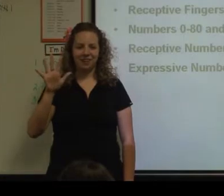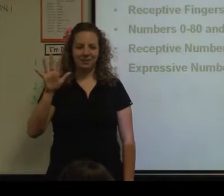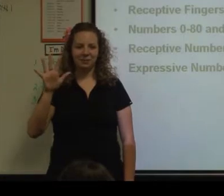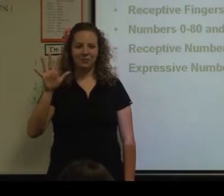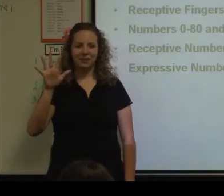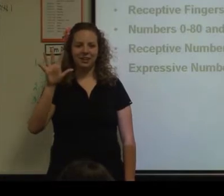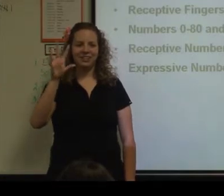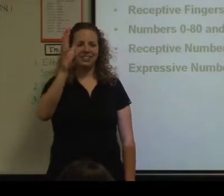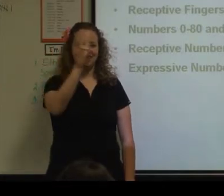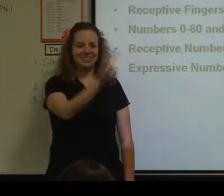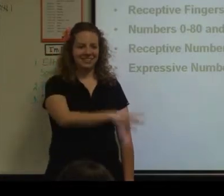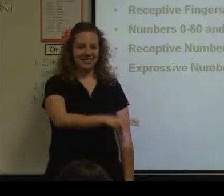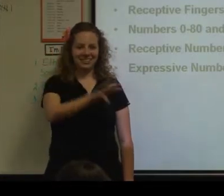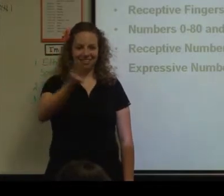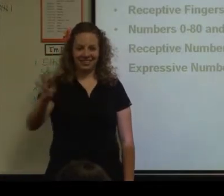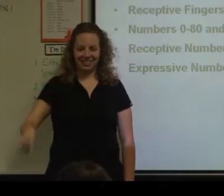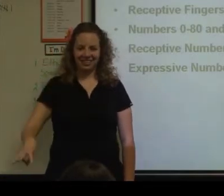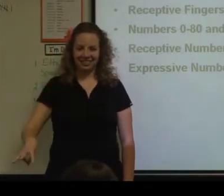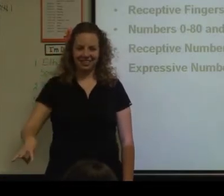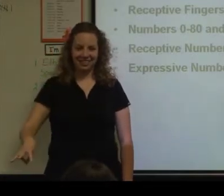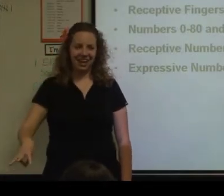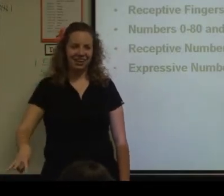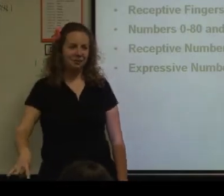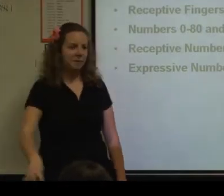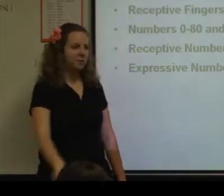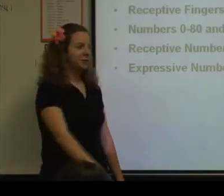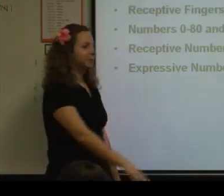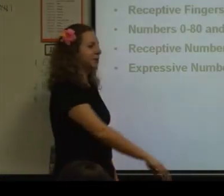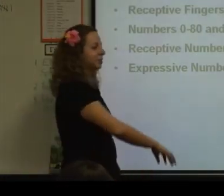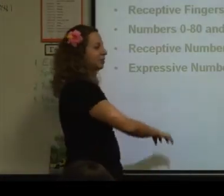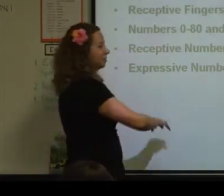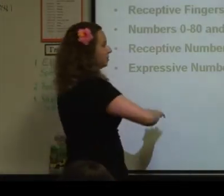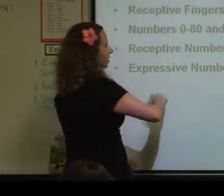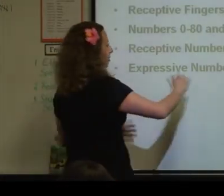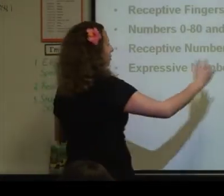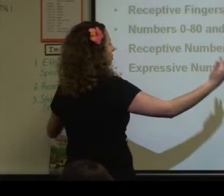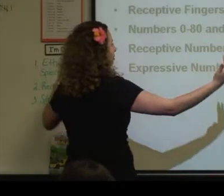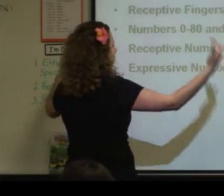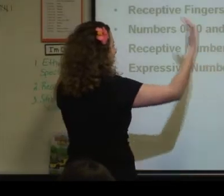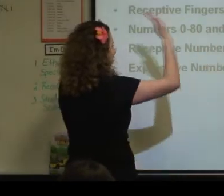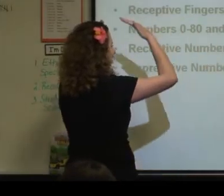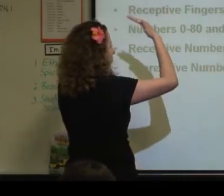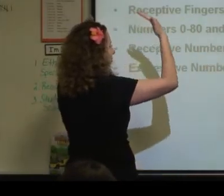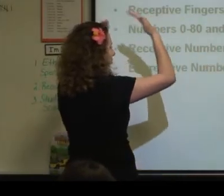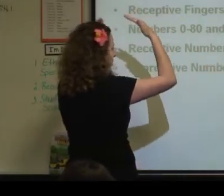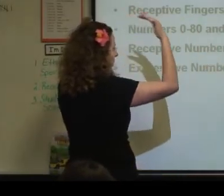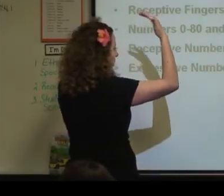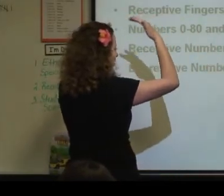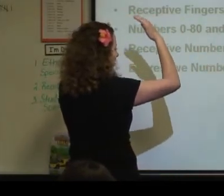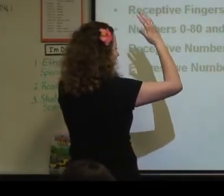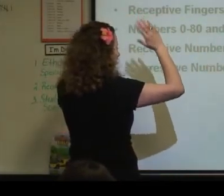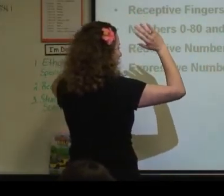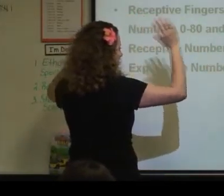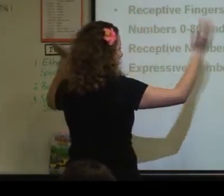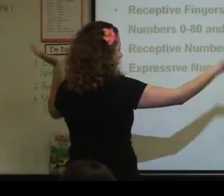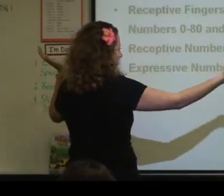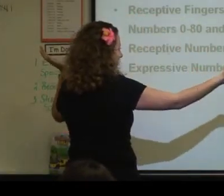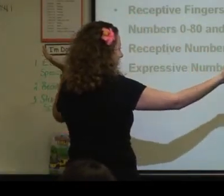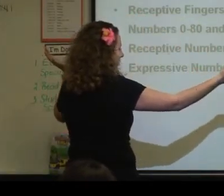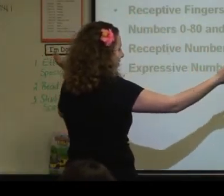65, double number, 66. Okay, now remember this one? So going in towards your head is the bigger number and out to the sides is